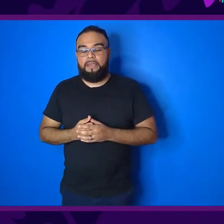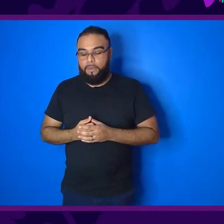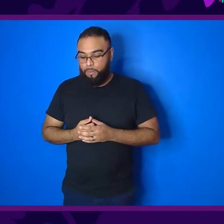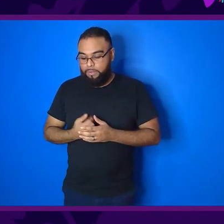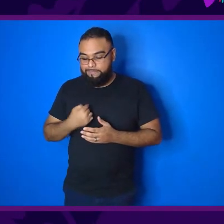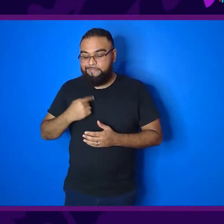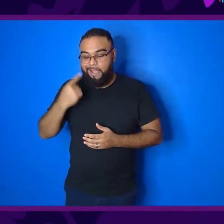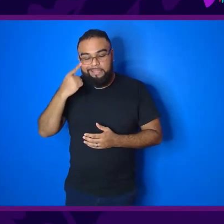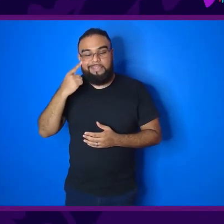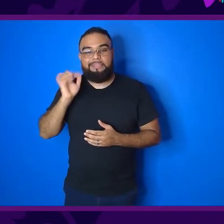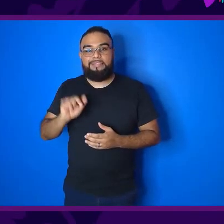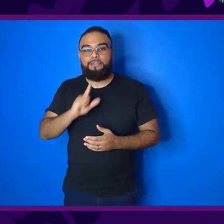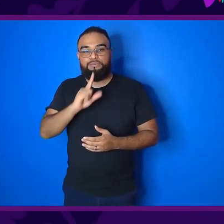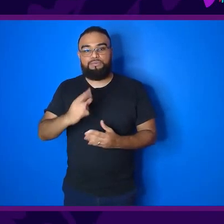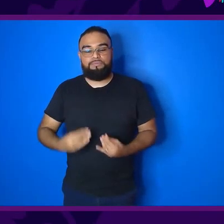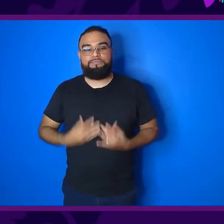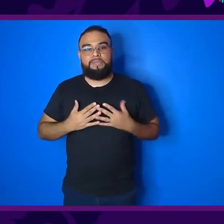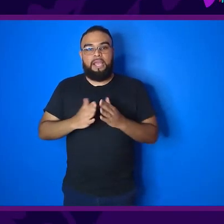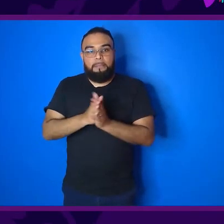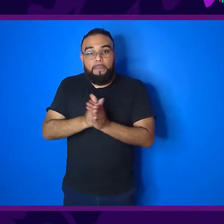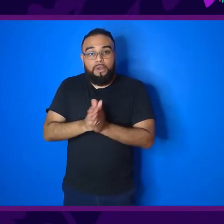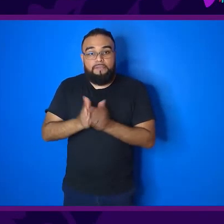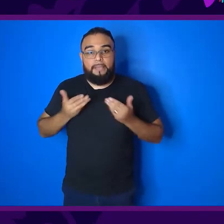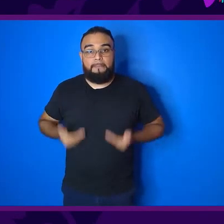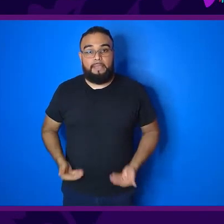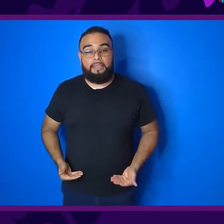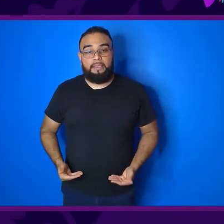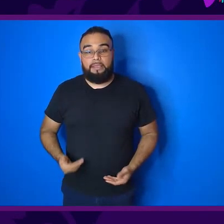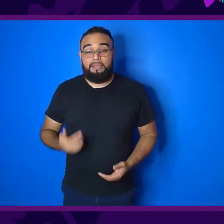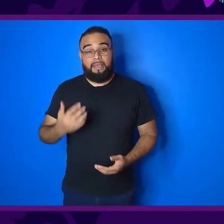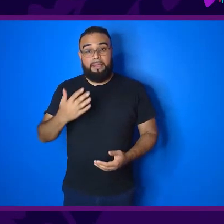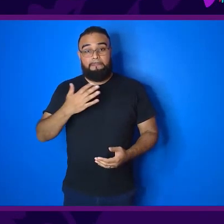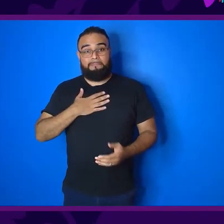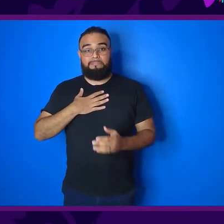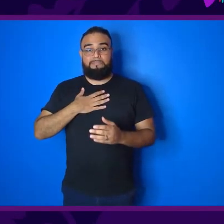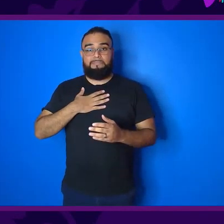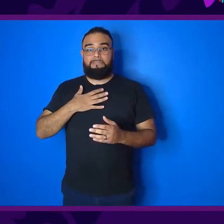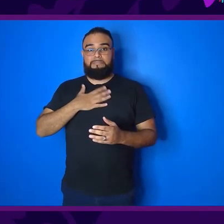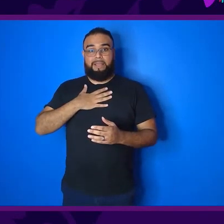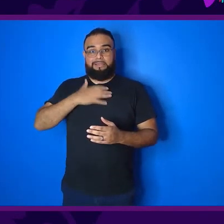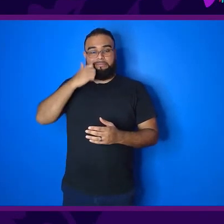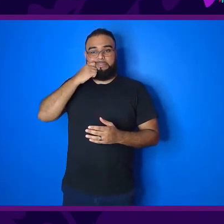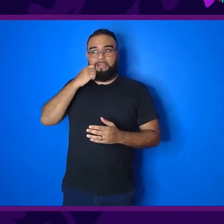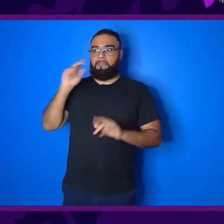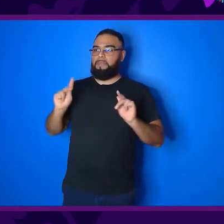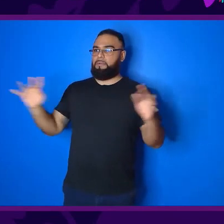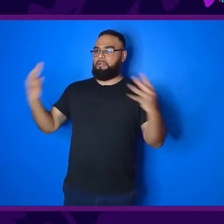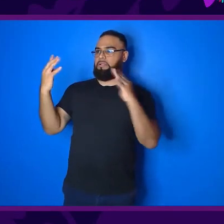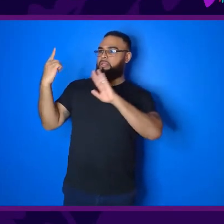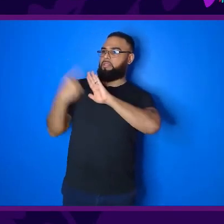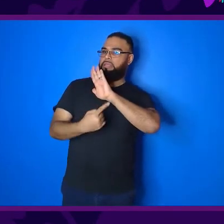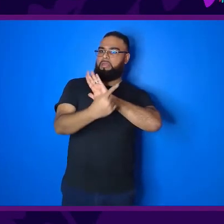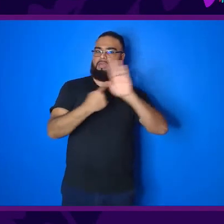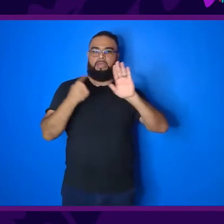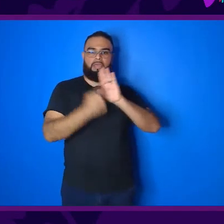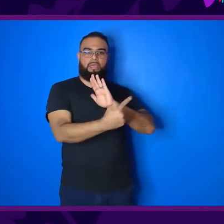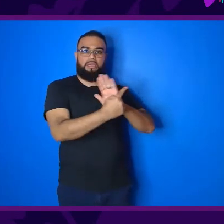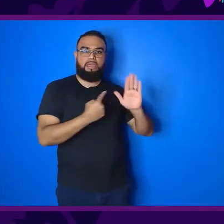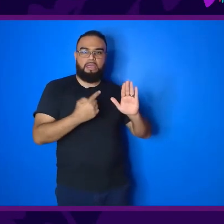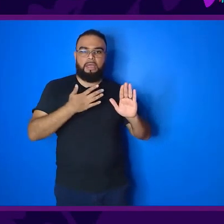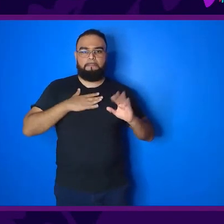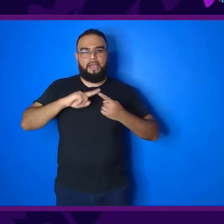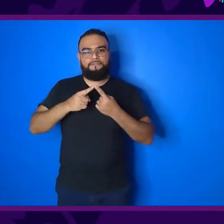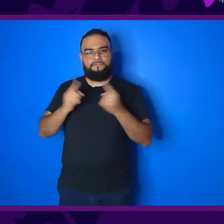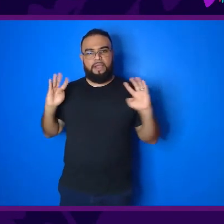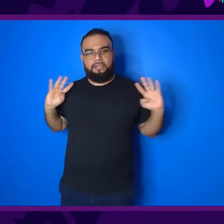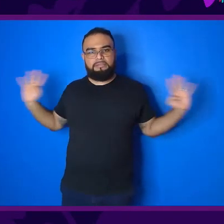change, because of the discrimination that I faced because of the color of my skin and the color of the skins of my friends. And the sad thing is,